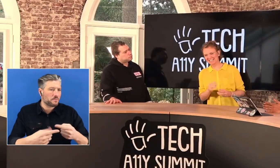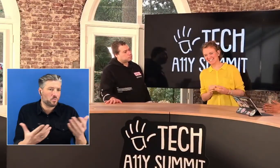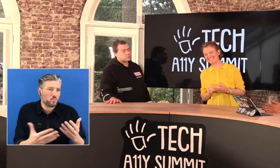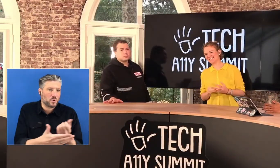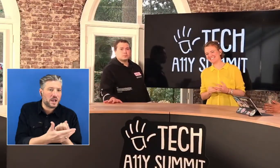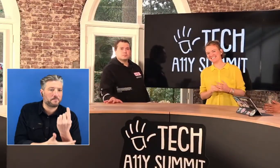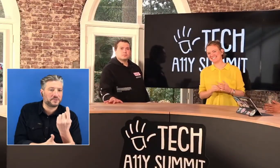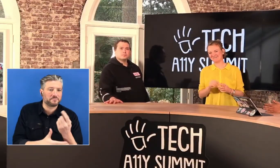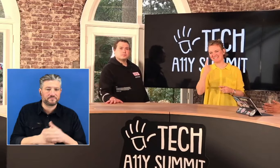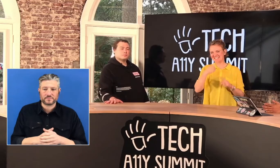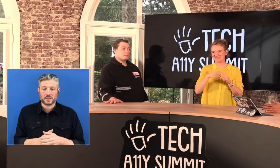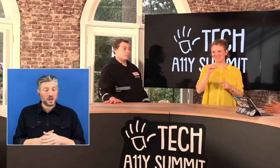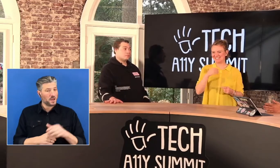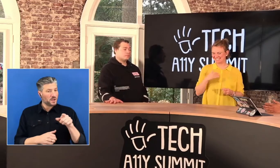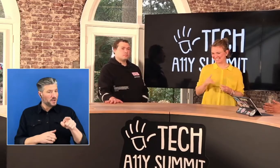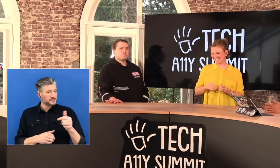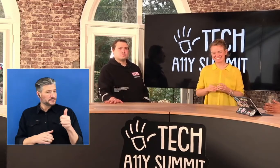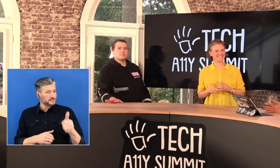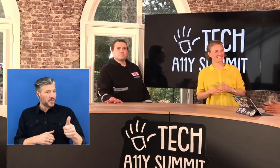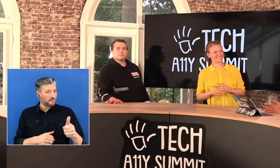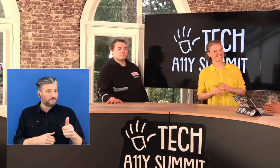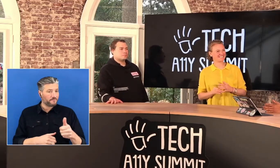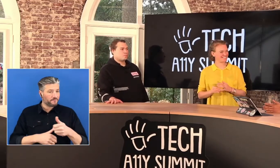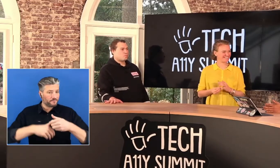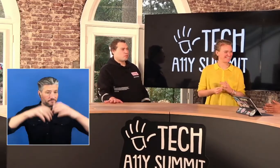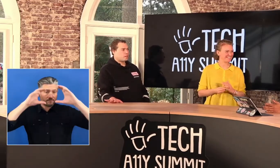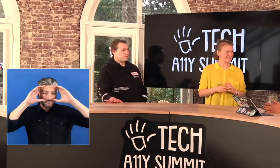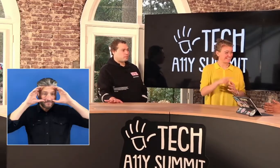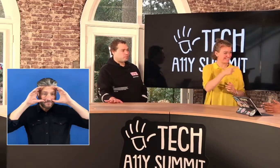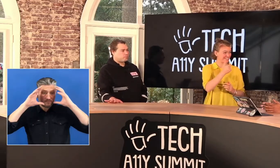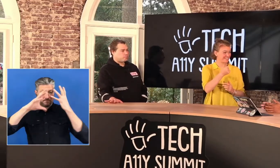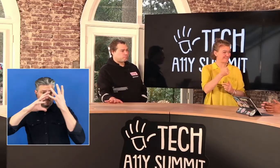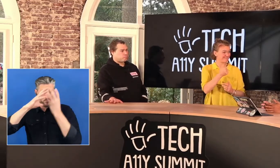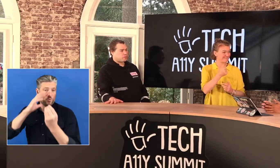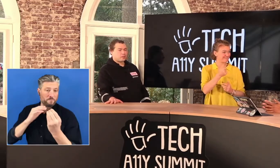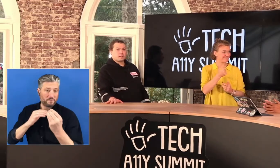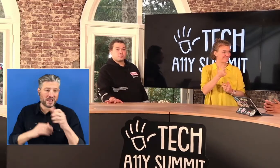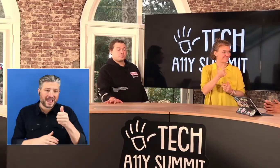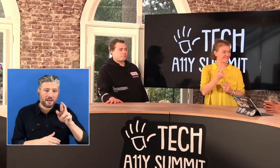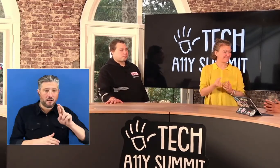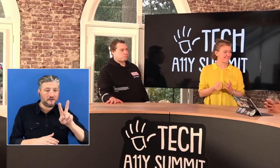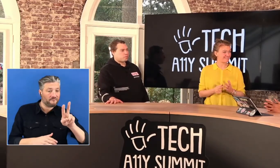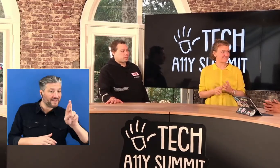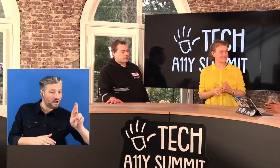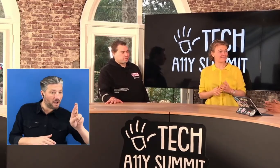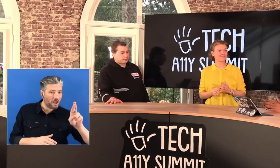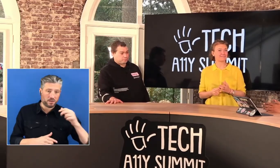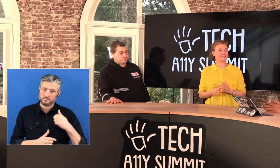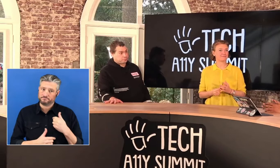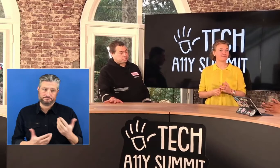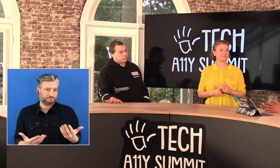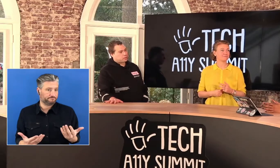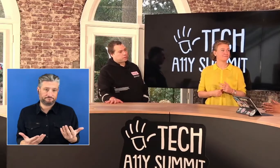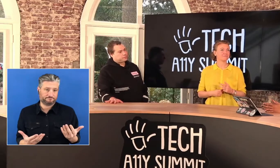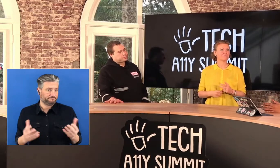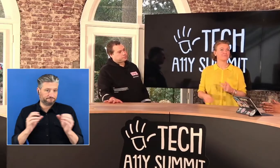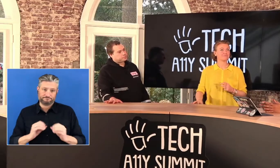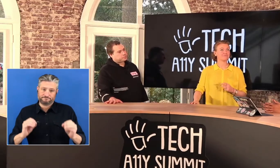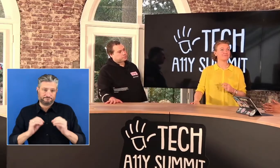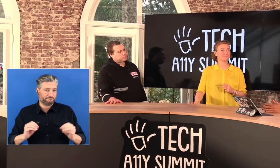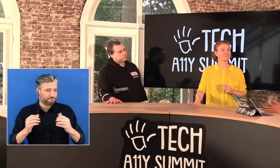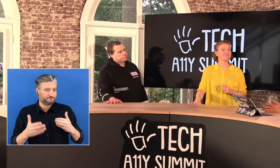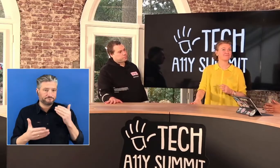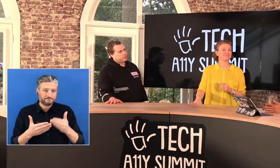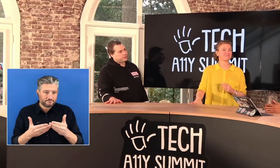No, actually I haven't. Ah. No, I should do that once, I think. Yeah. Have you? Yeah, Does it I work have. well? I've been in a very bad